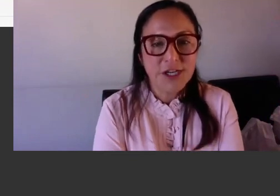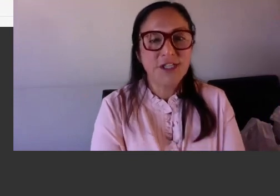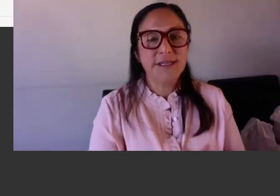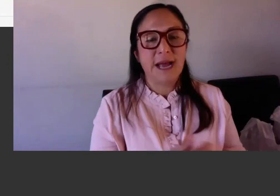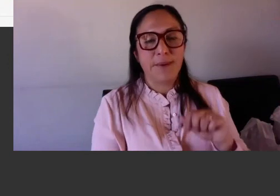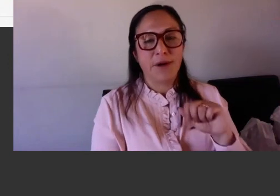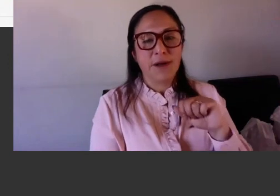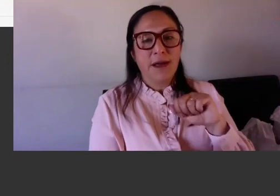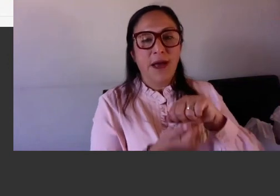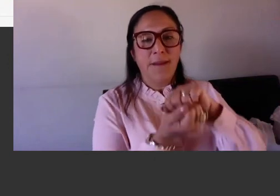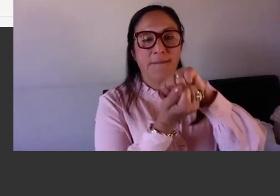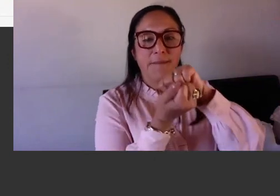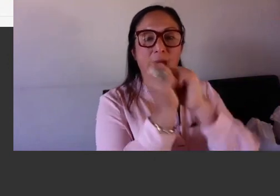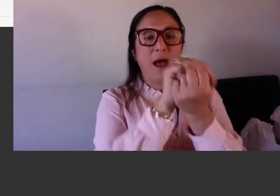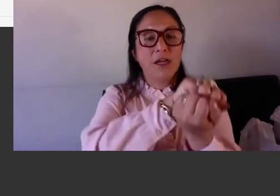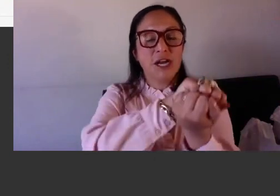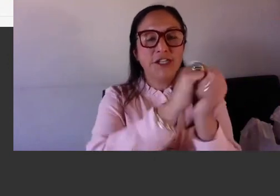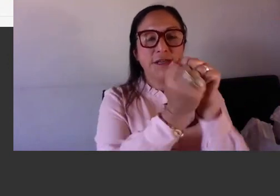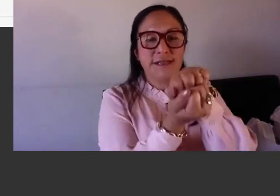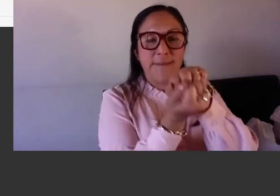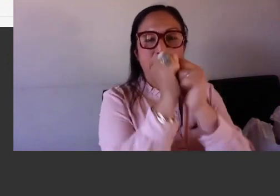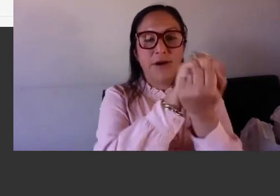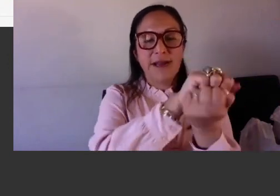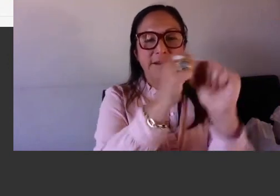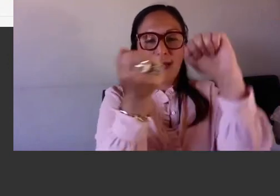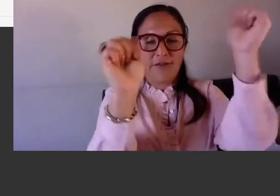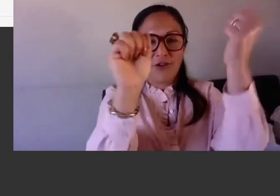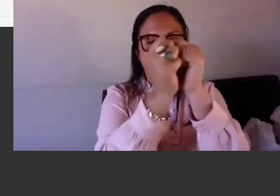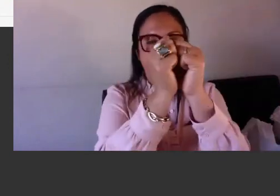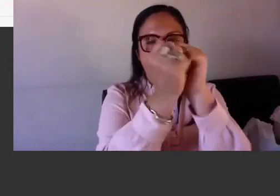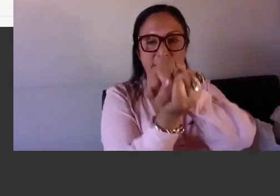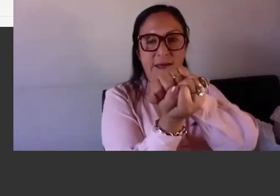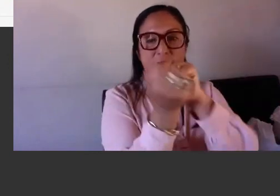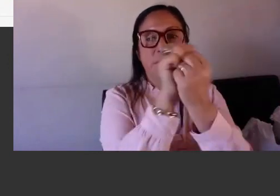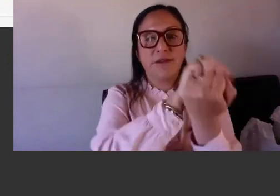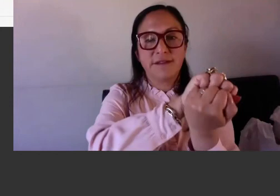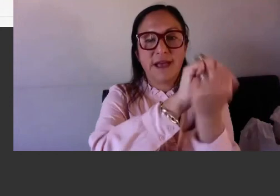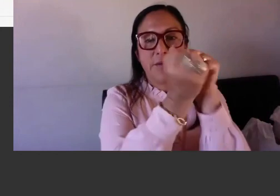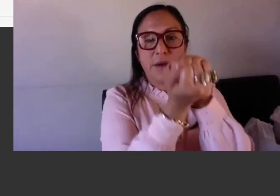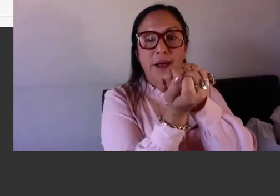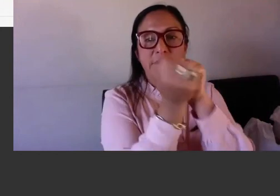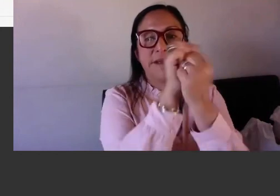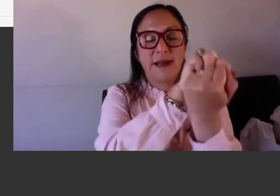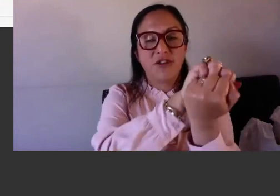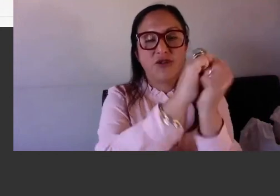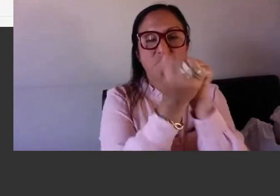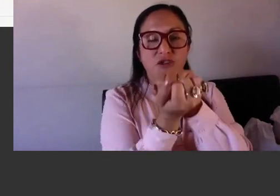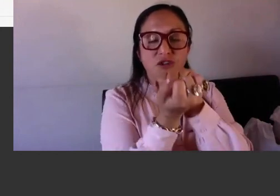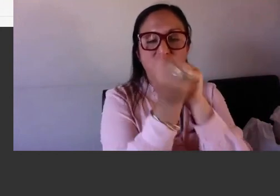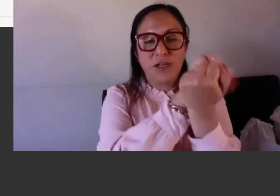Okay, changing diaper. Um, changing the diaper is kind of two hands together. This is how I use it